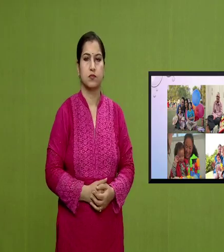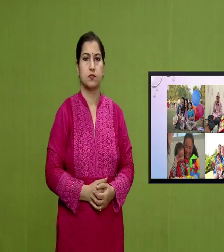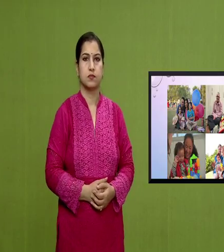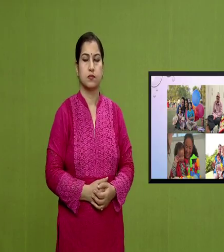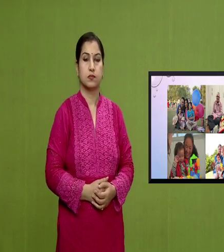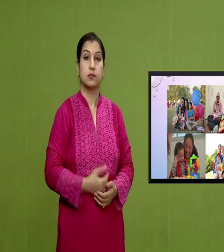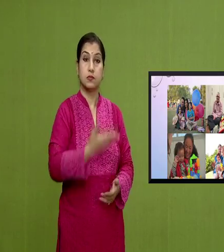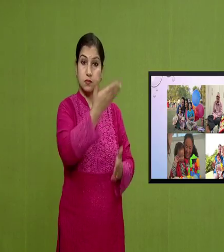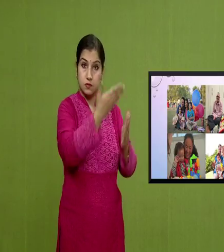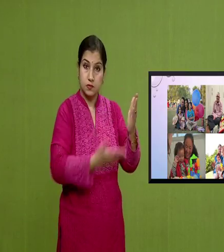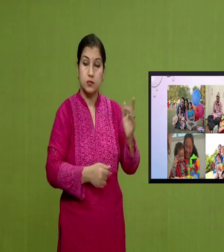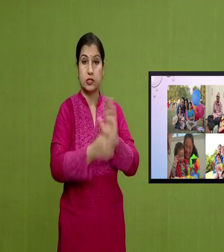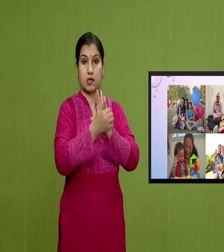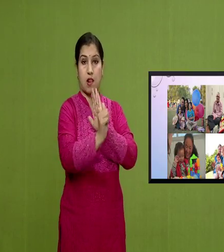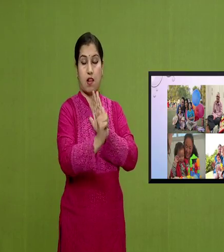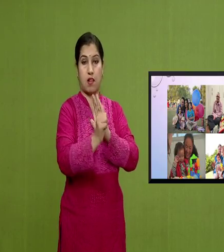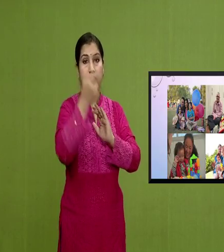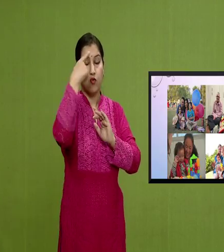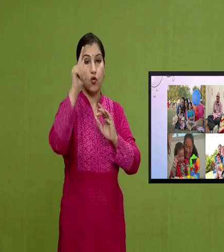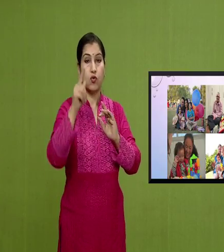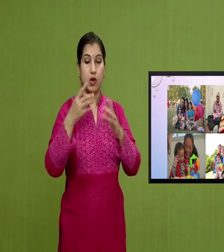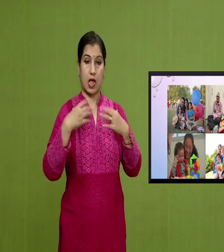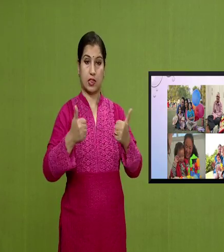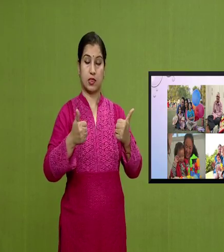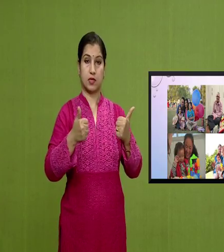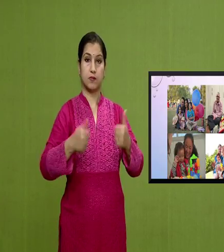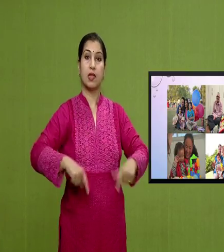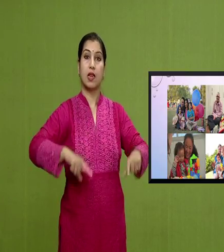all skills for a healthy and happy life.